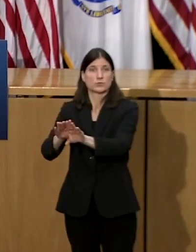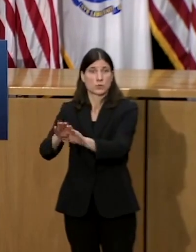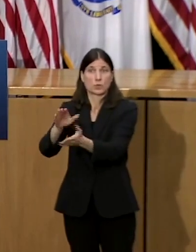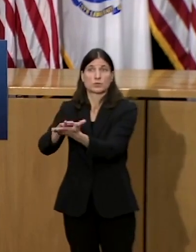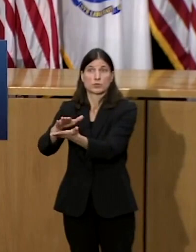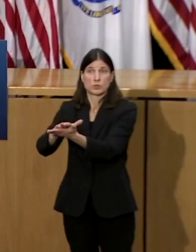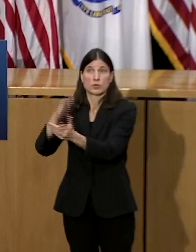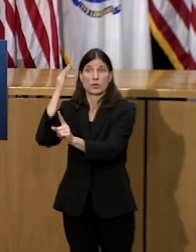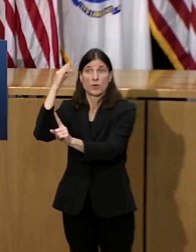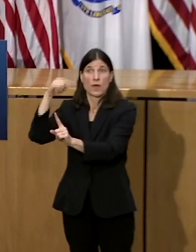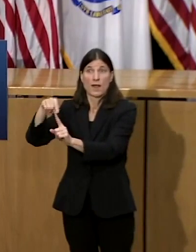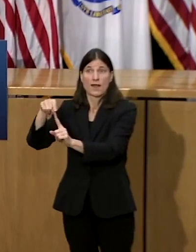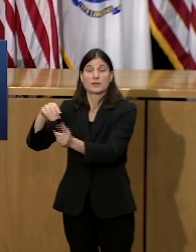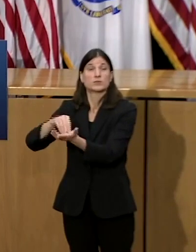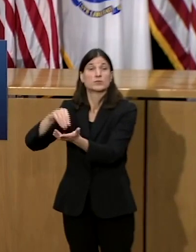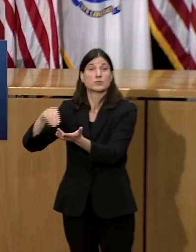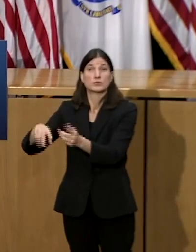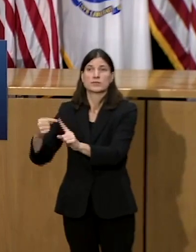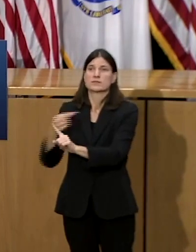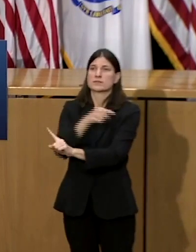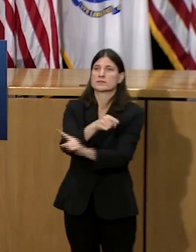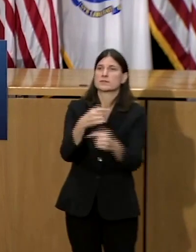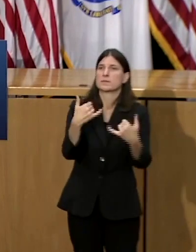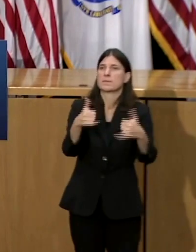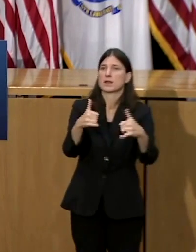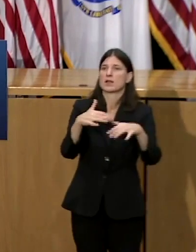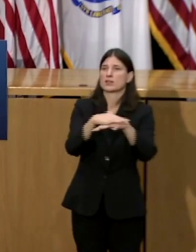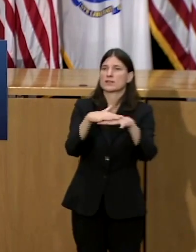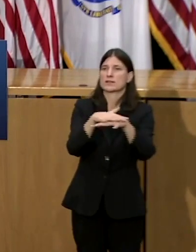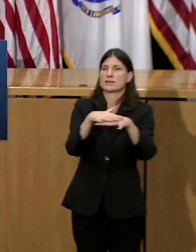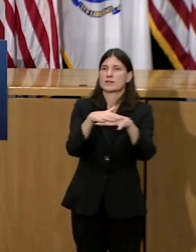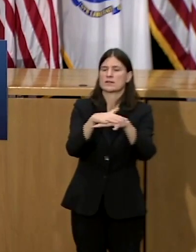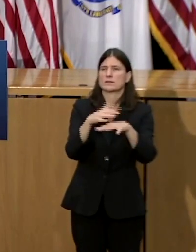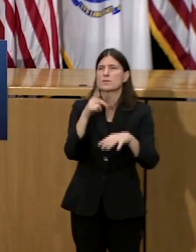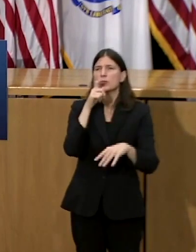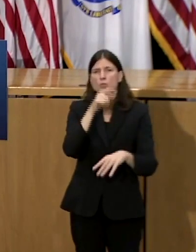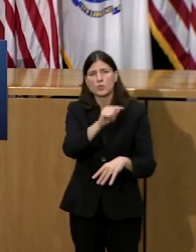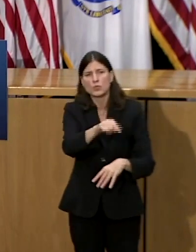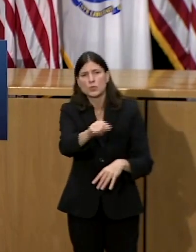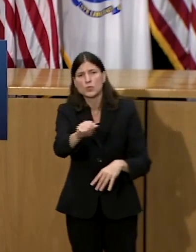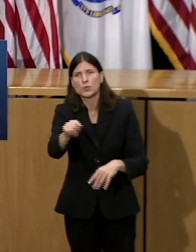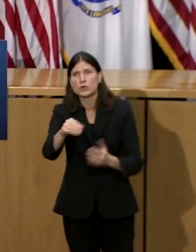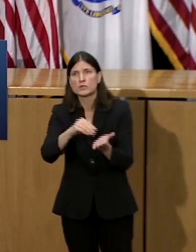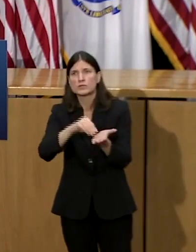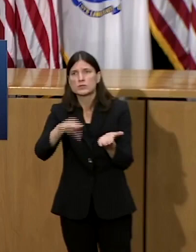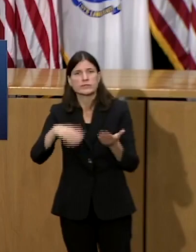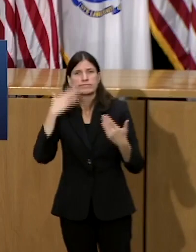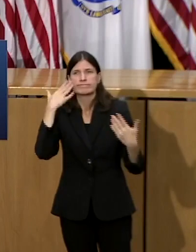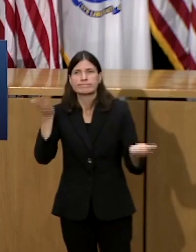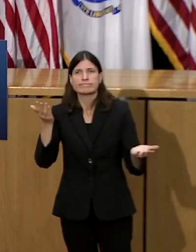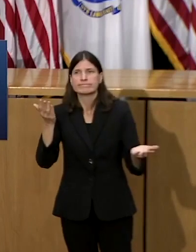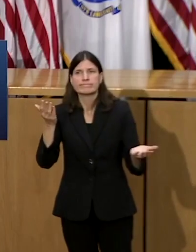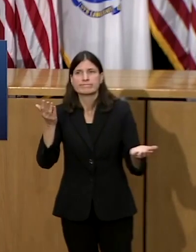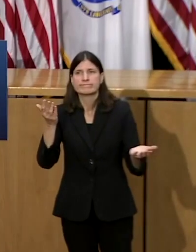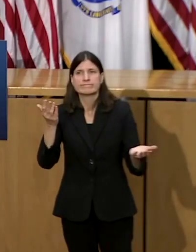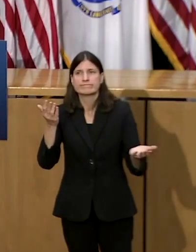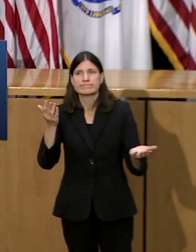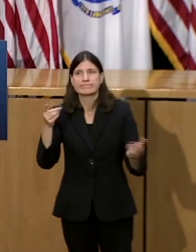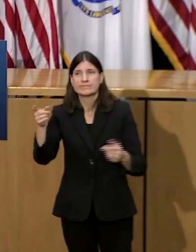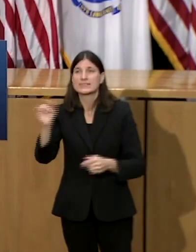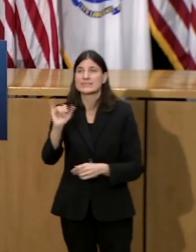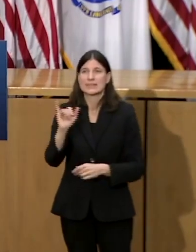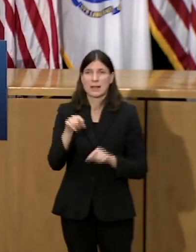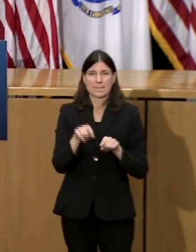be infected, who should be quarantined as a close contact. Dedham went through the same drill. I